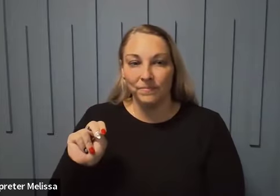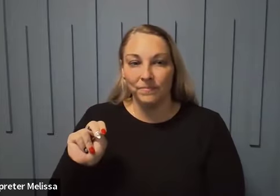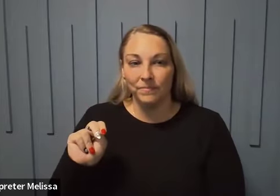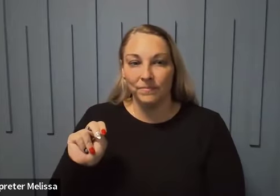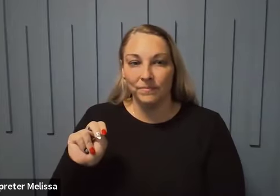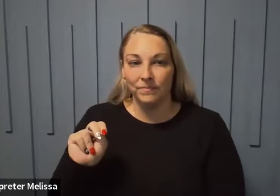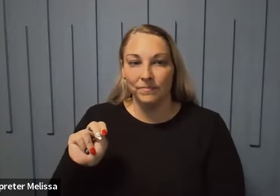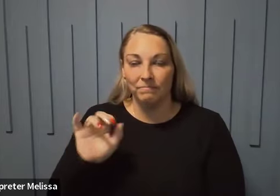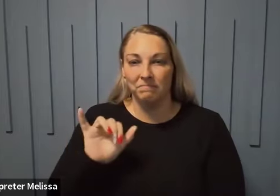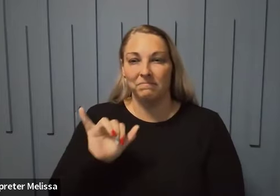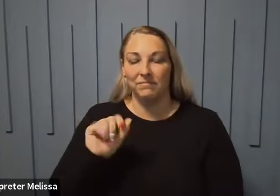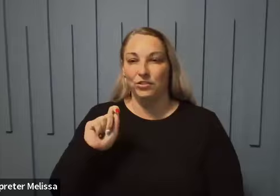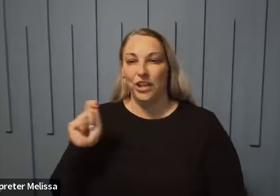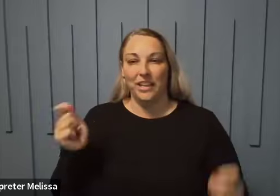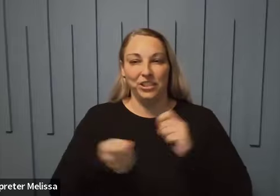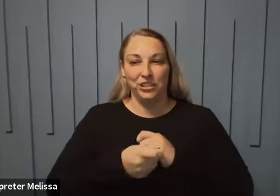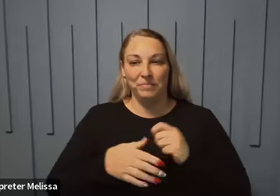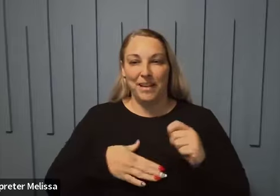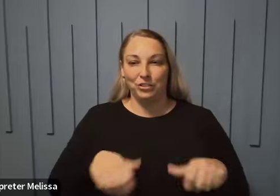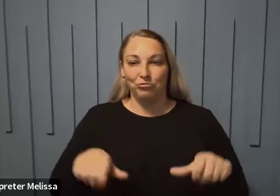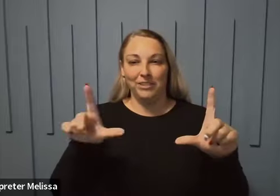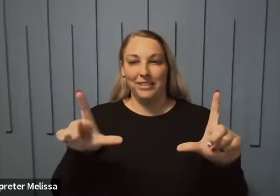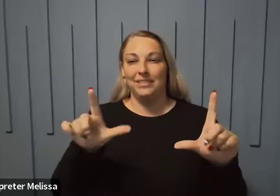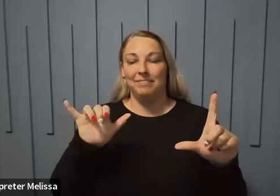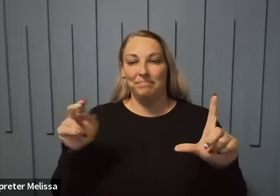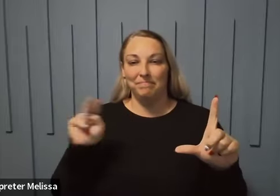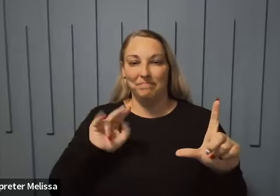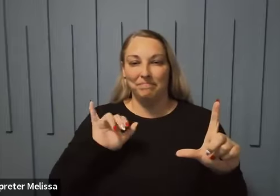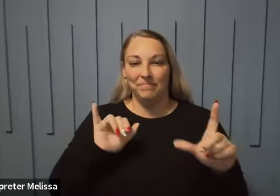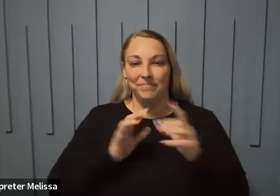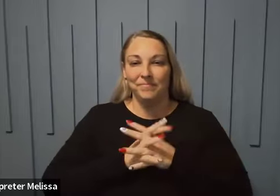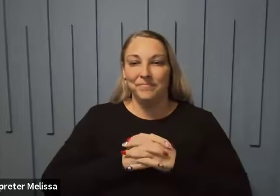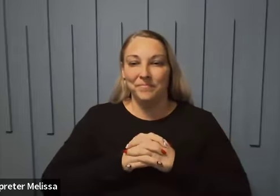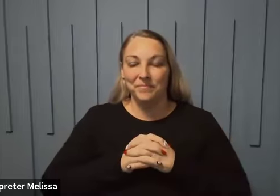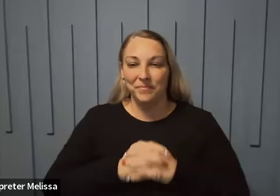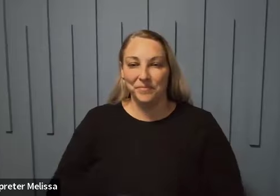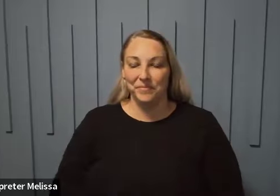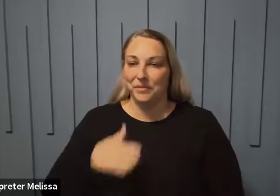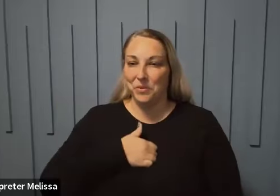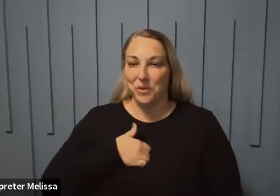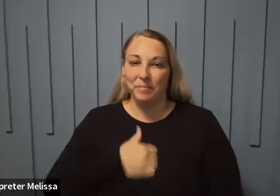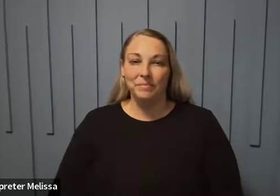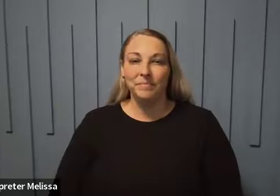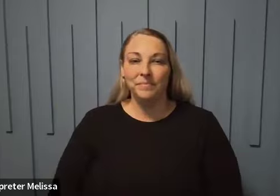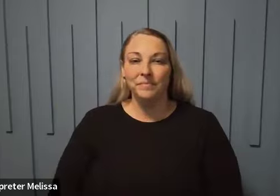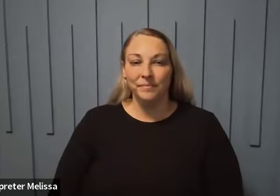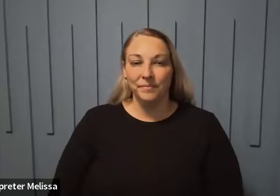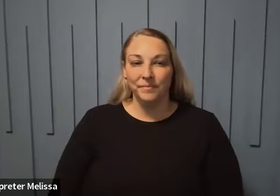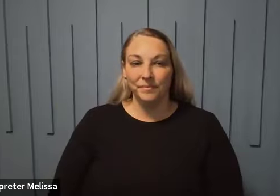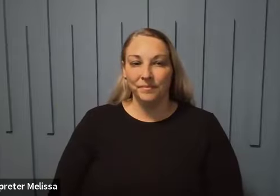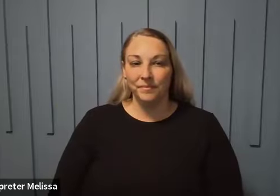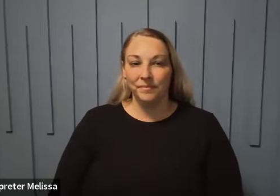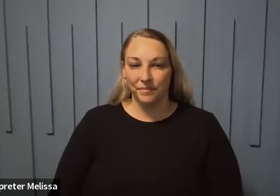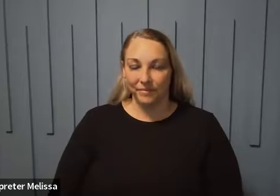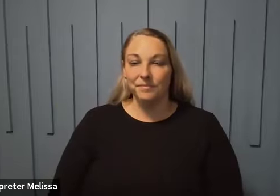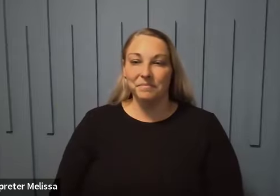it's giving me a whole new thing that I didn't see before. Really sorry. There we go. Show meeting. That's thank you. Okay. I'm